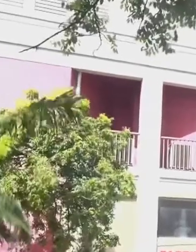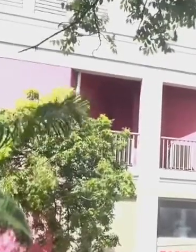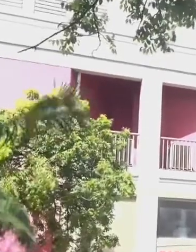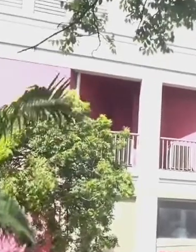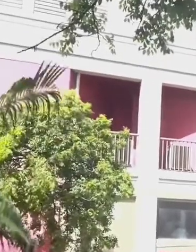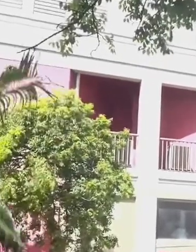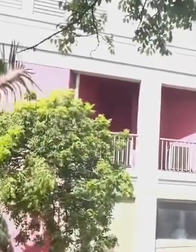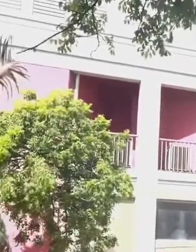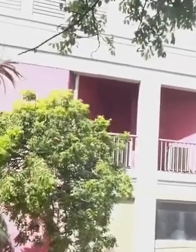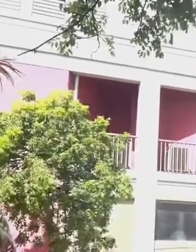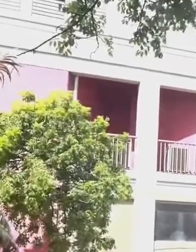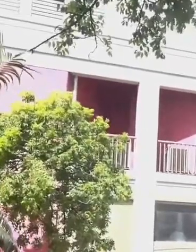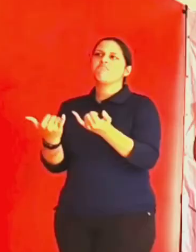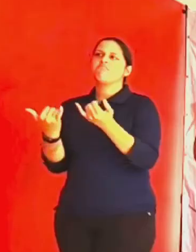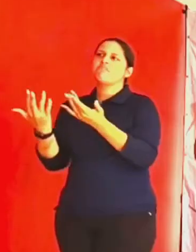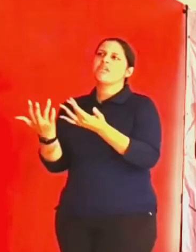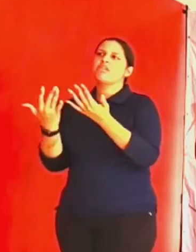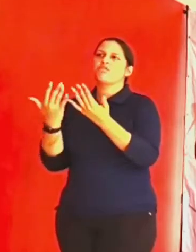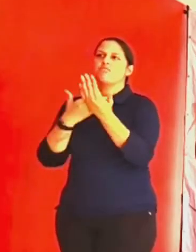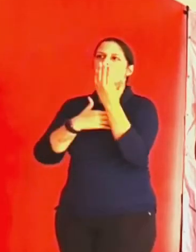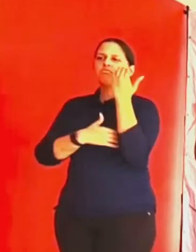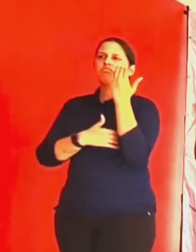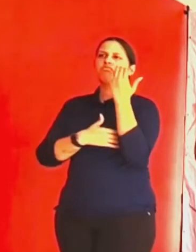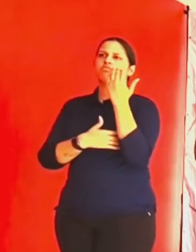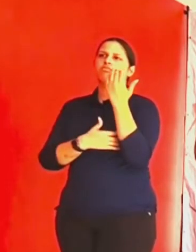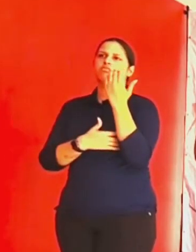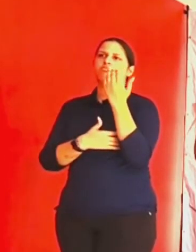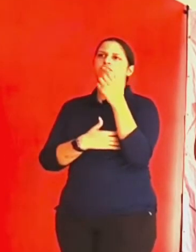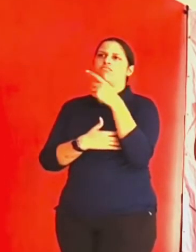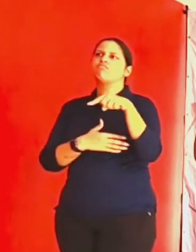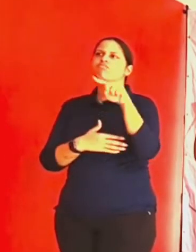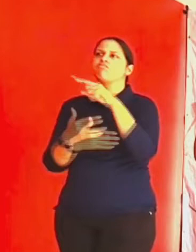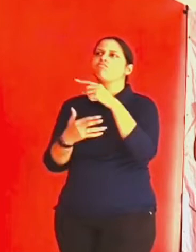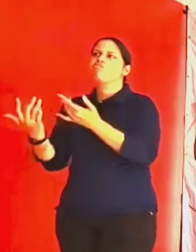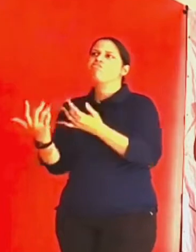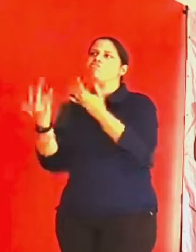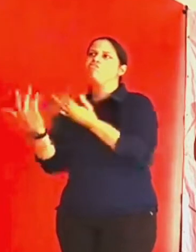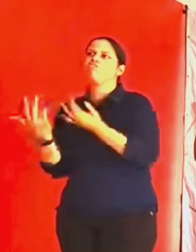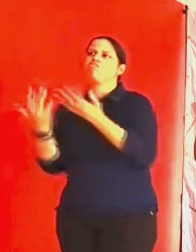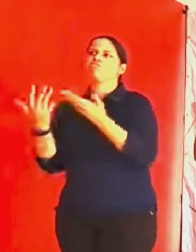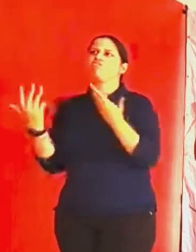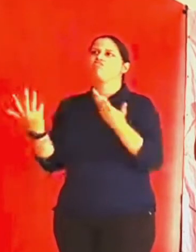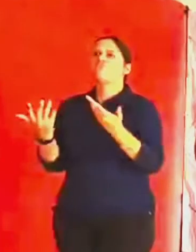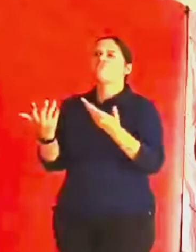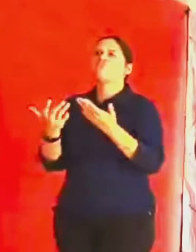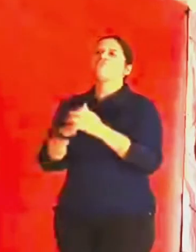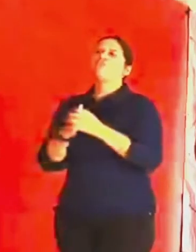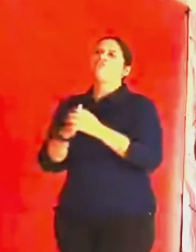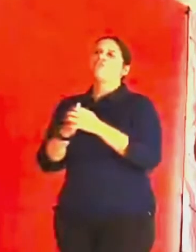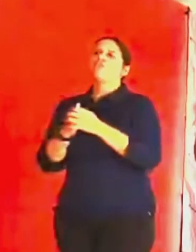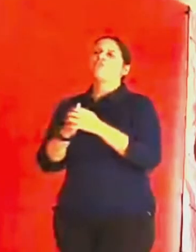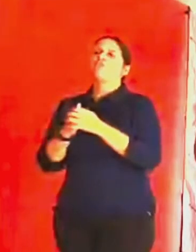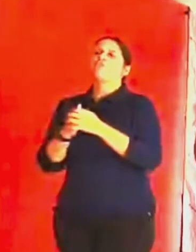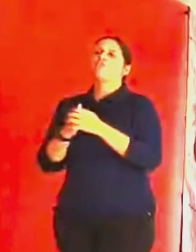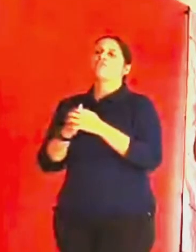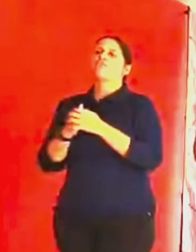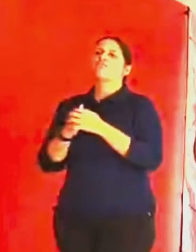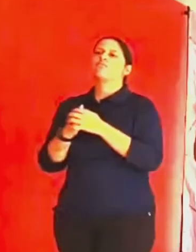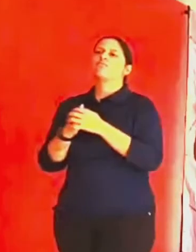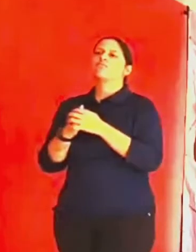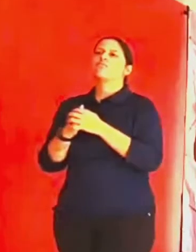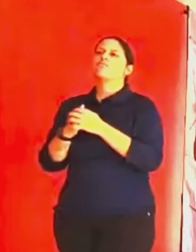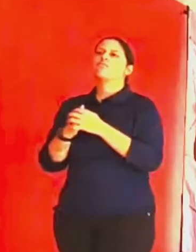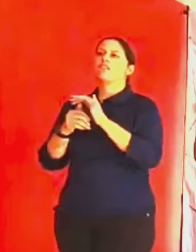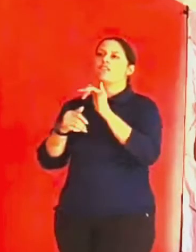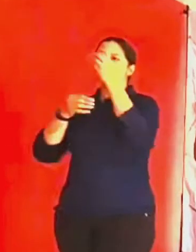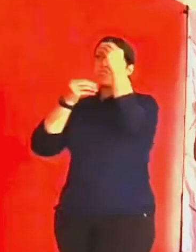the sidewalk where Morovis Mayor Carmen Maldonado launched her candidacy for governor in 2024. While the